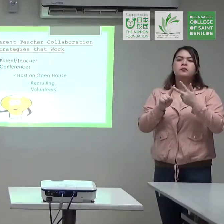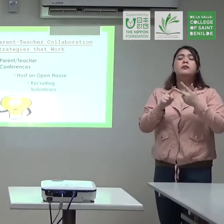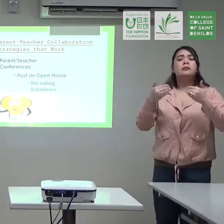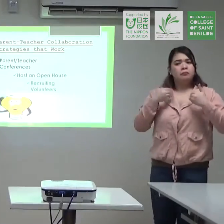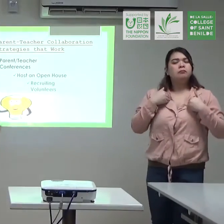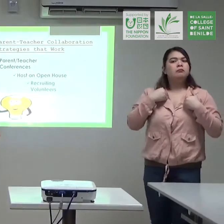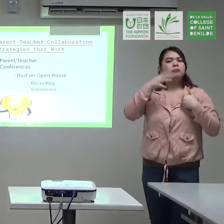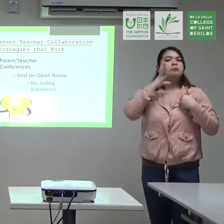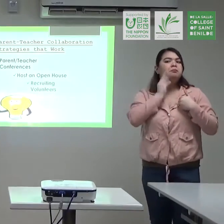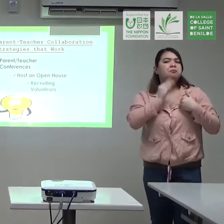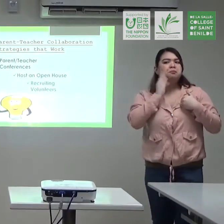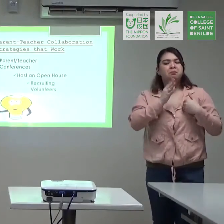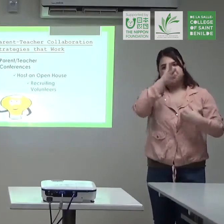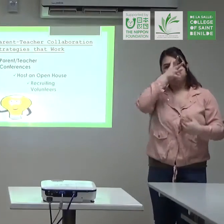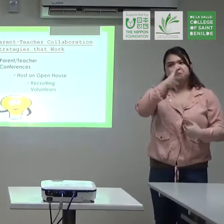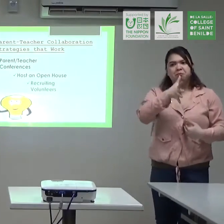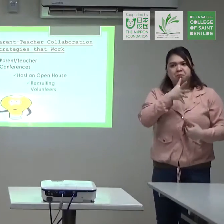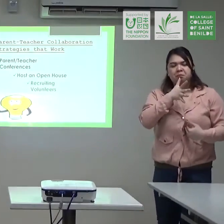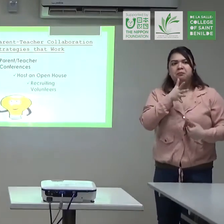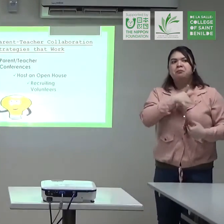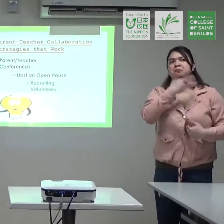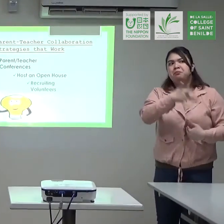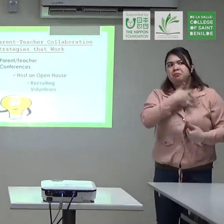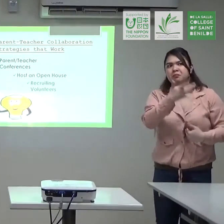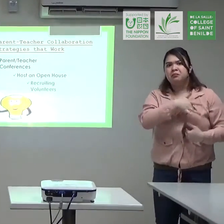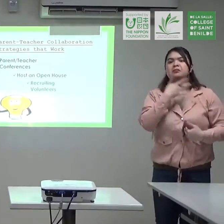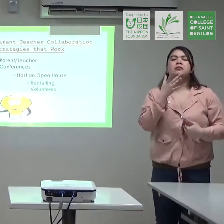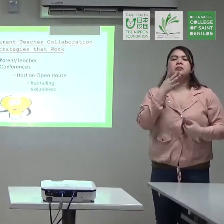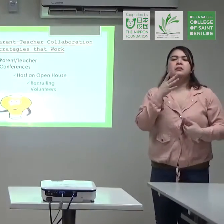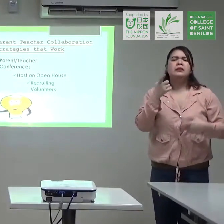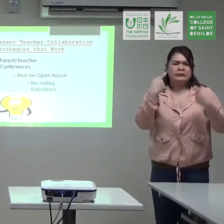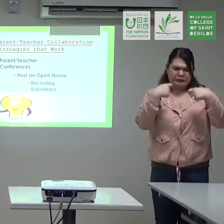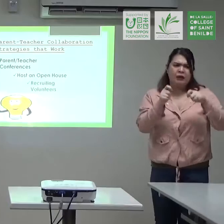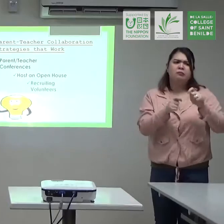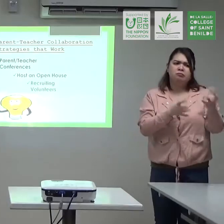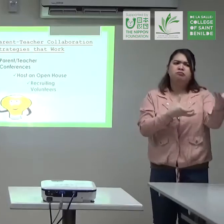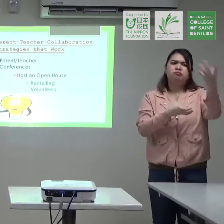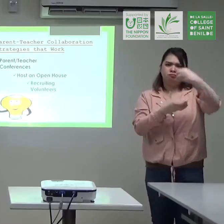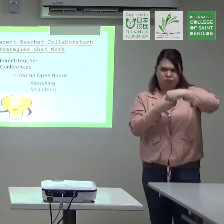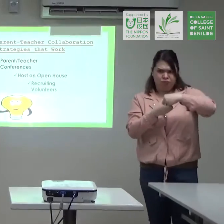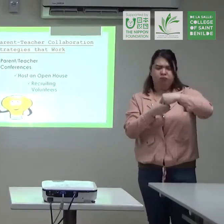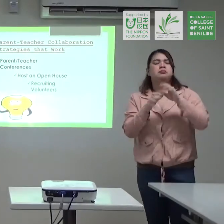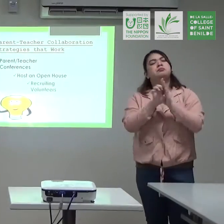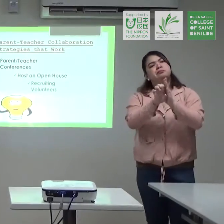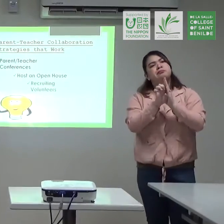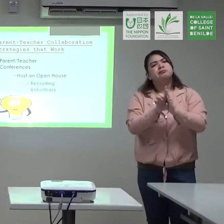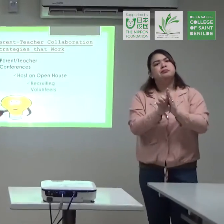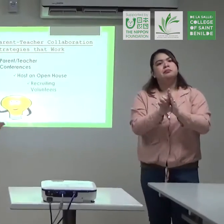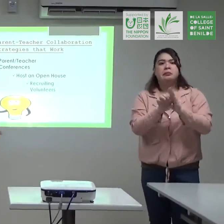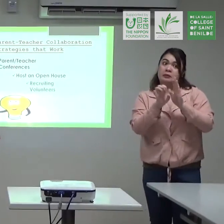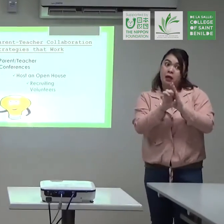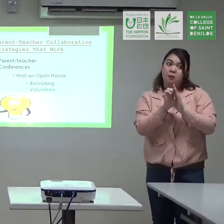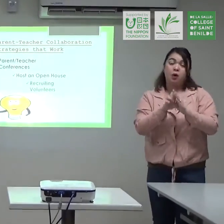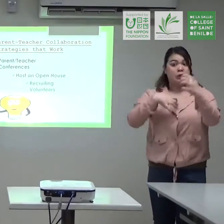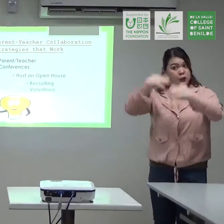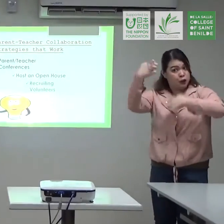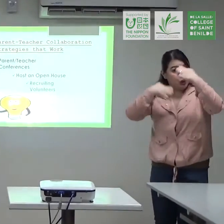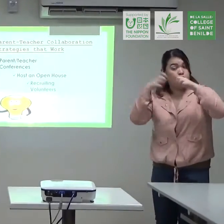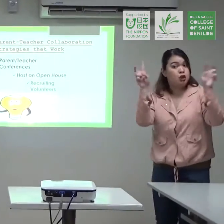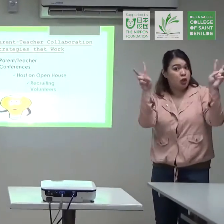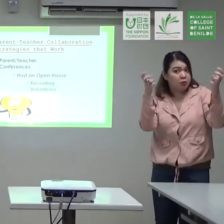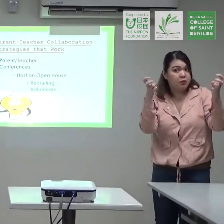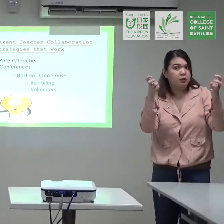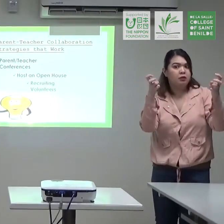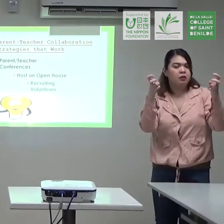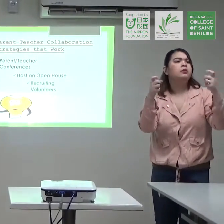experts on different kinds of fields, no? Why don't you involve them? If you talk about engineering, for example, a